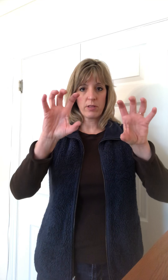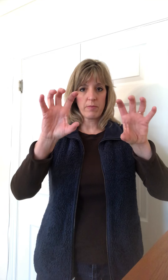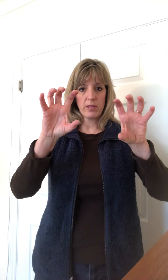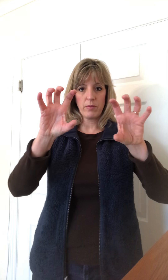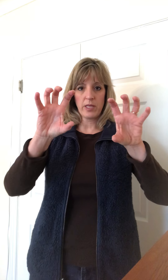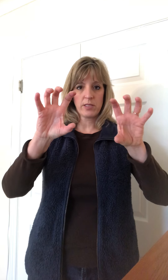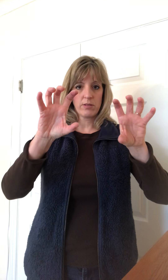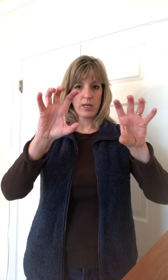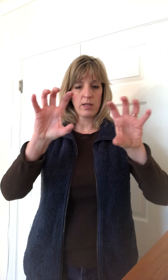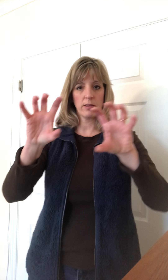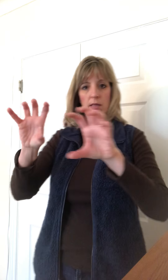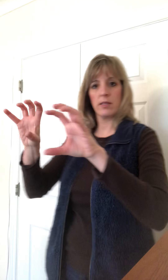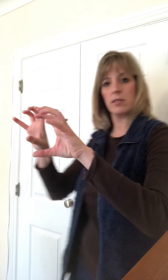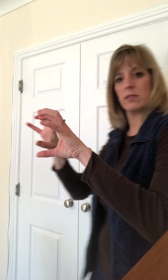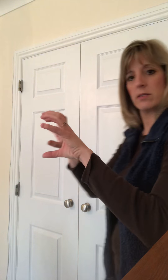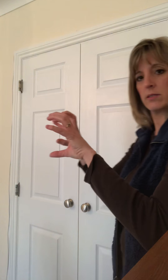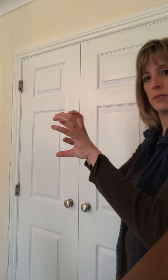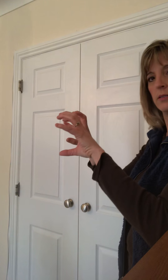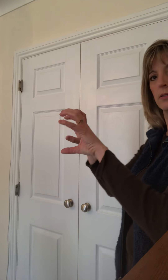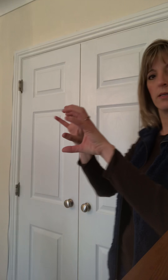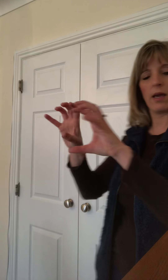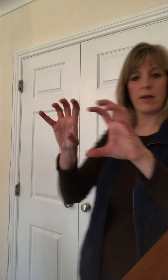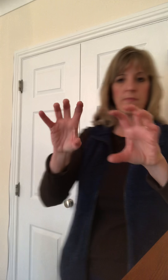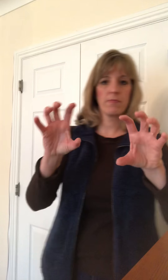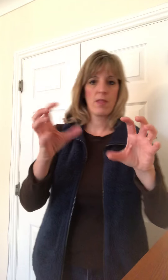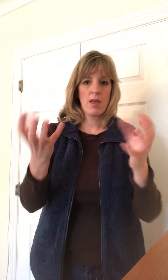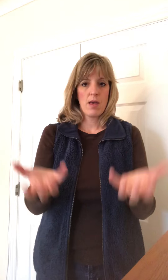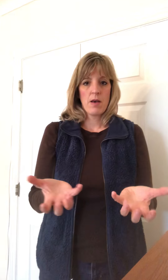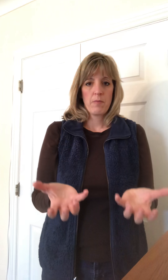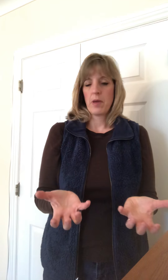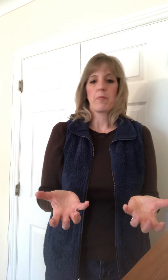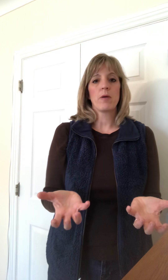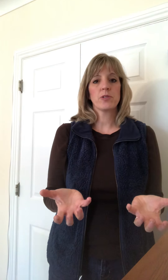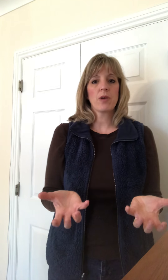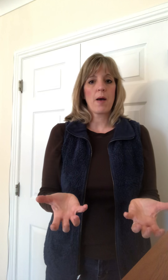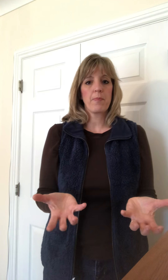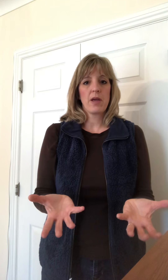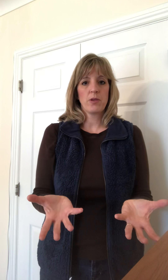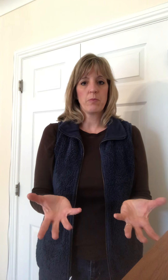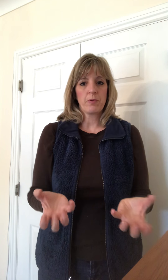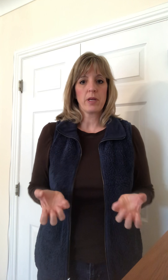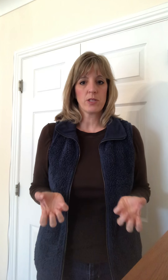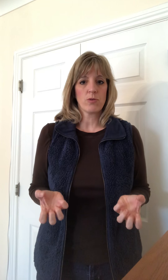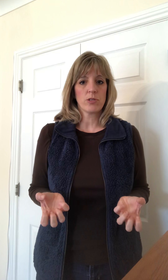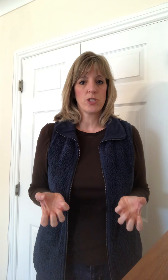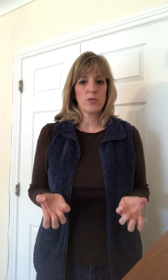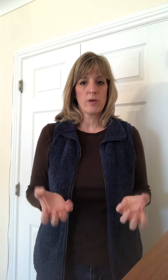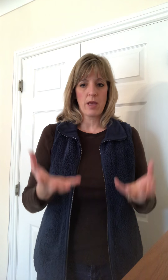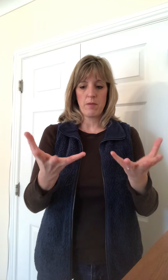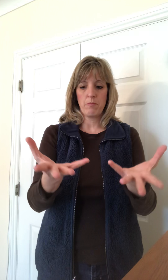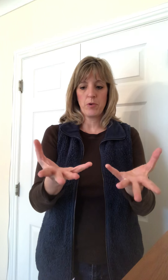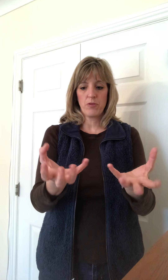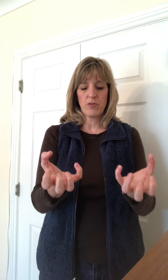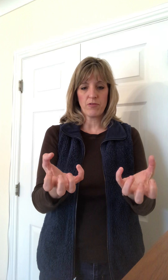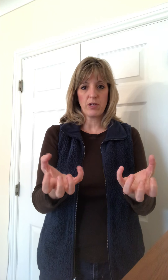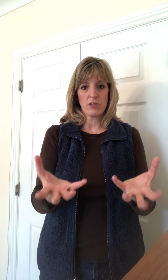them a little bit so they kind of look like this. Okay. But palms are up and you bring it towards you and move your fingers